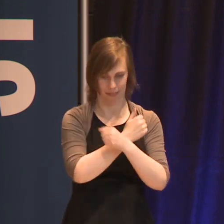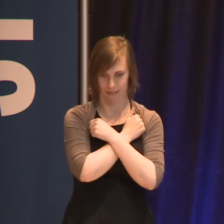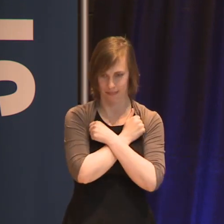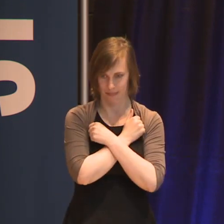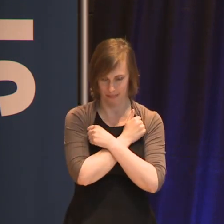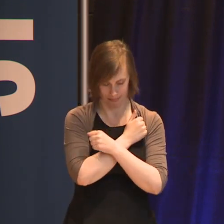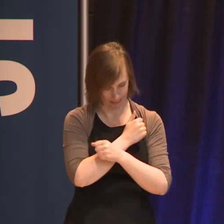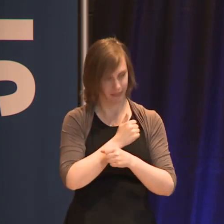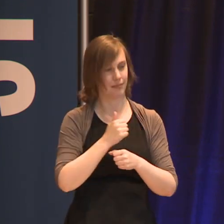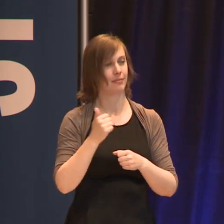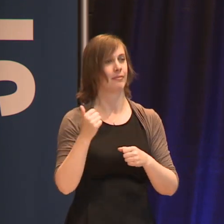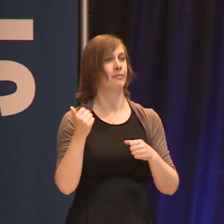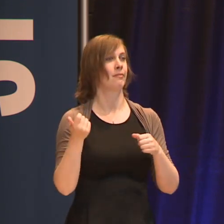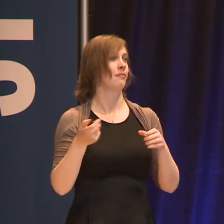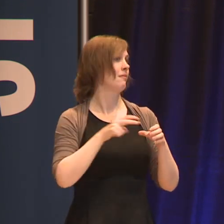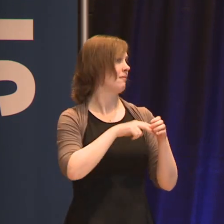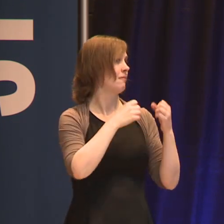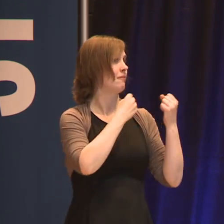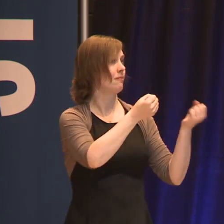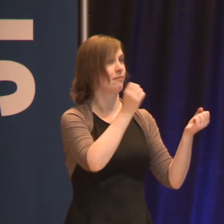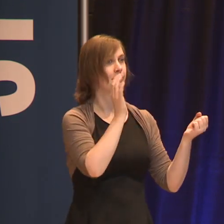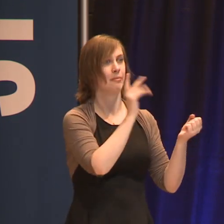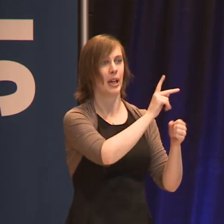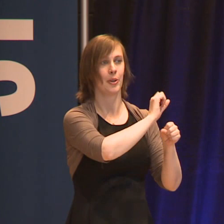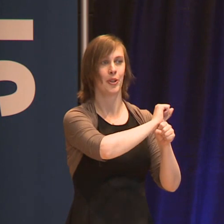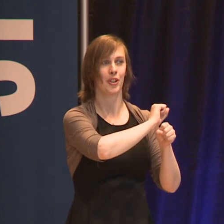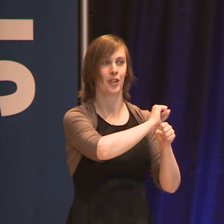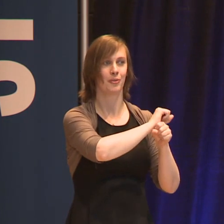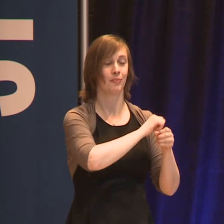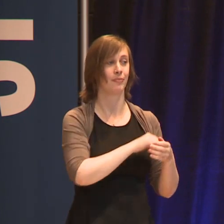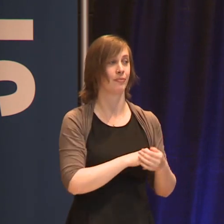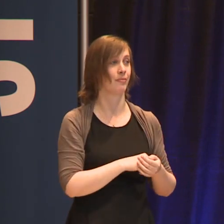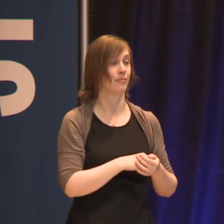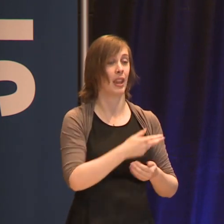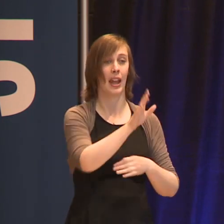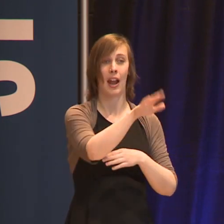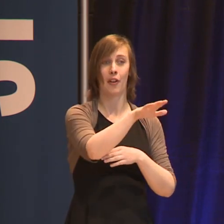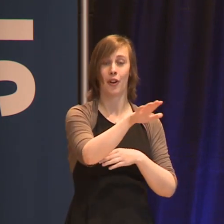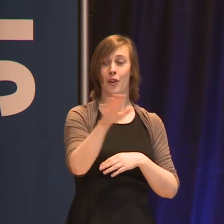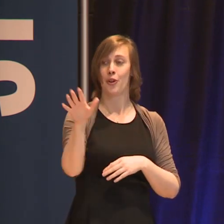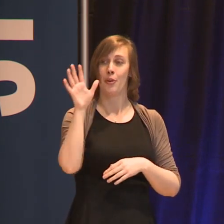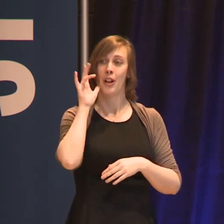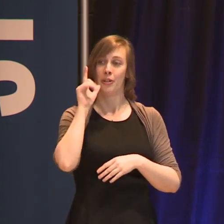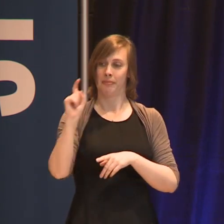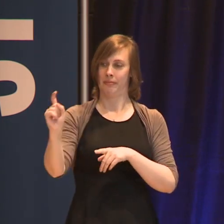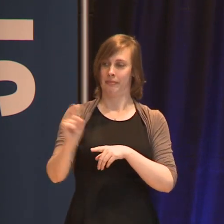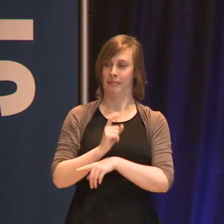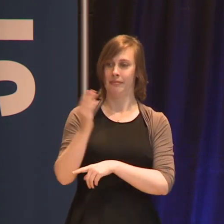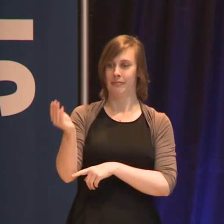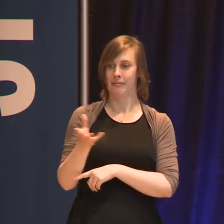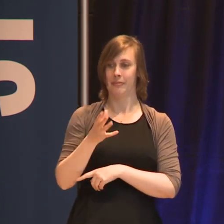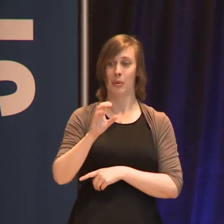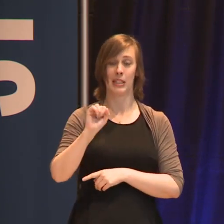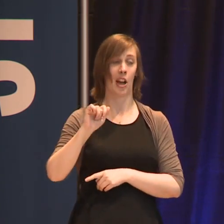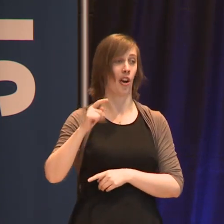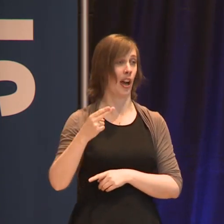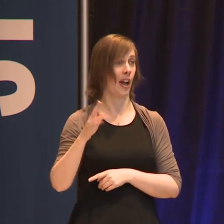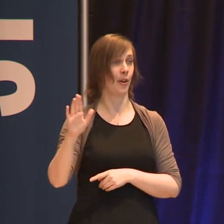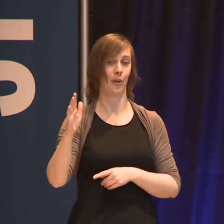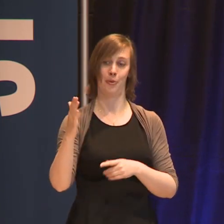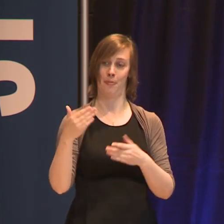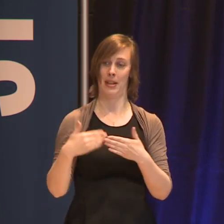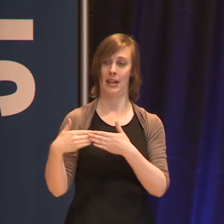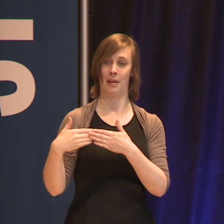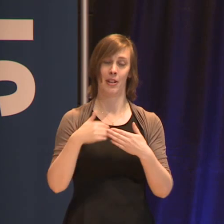journey back to my office, and later that day, I received a call from her mother that Sarah and her new baby daughter were doing just